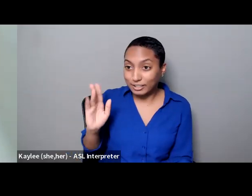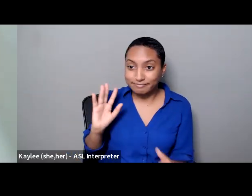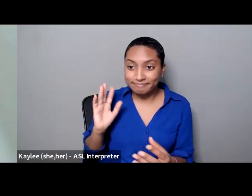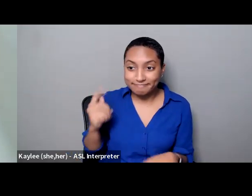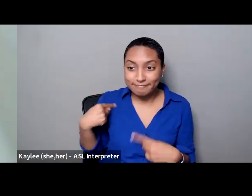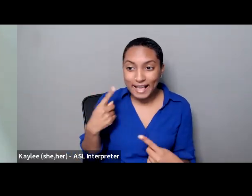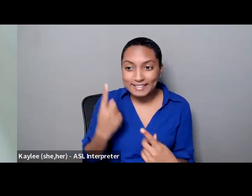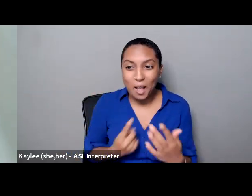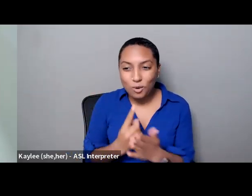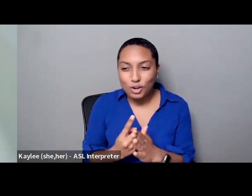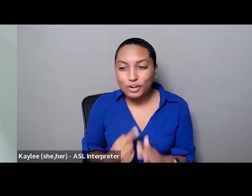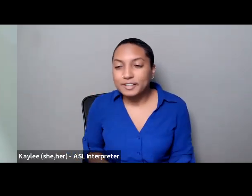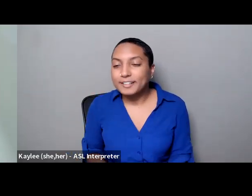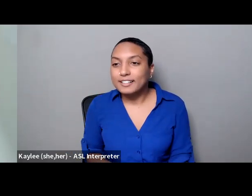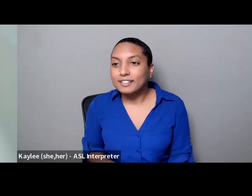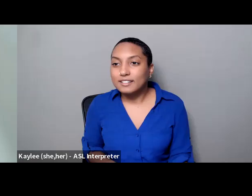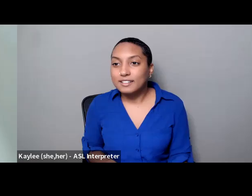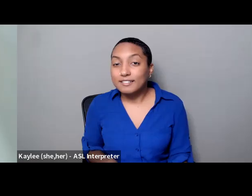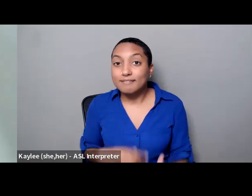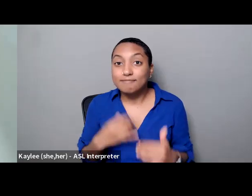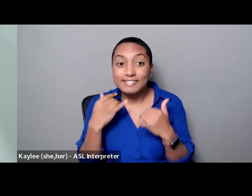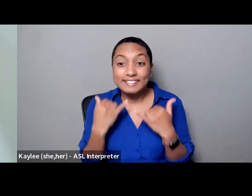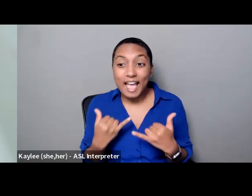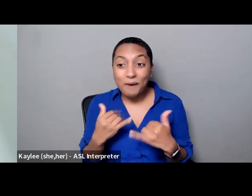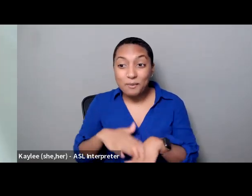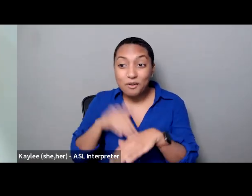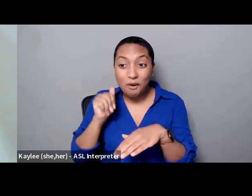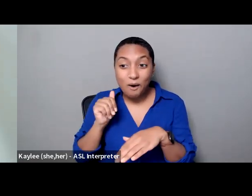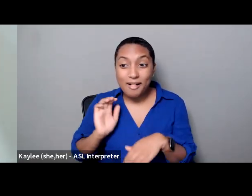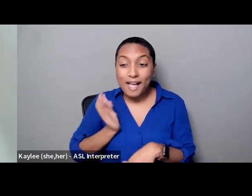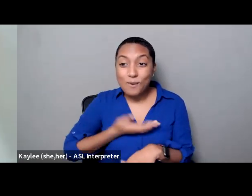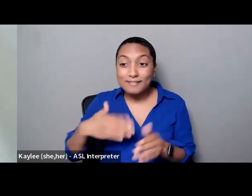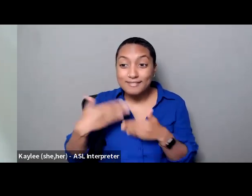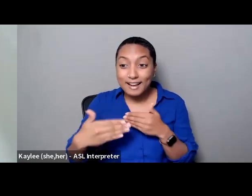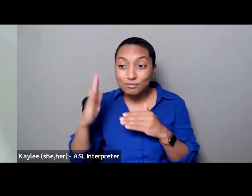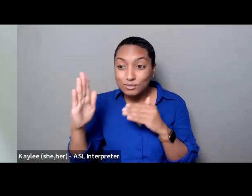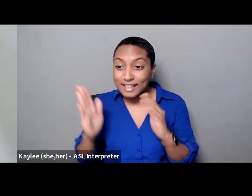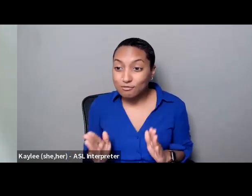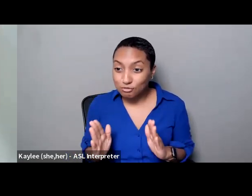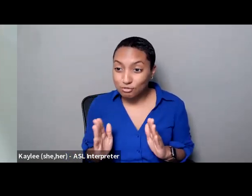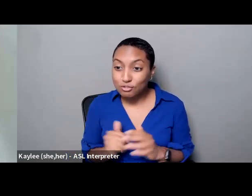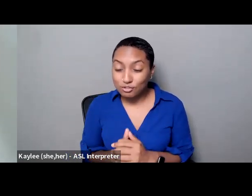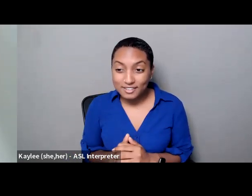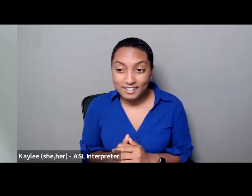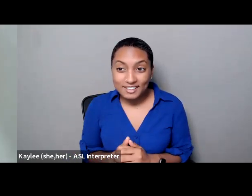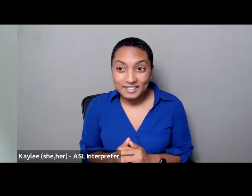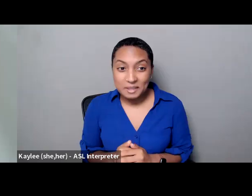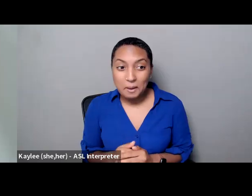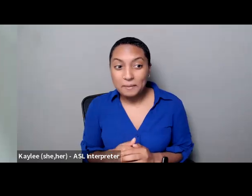I want to get our next presenters up and going. So I am going to kind of transition this into our